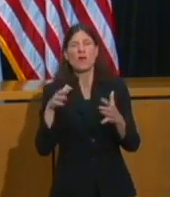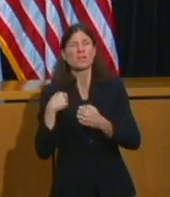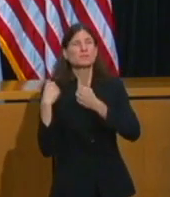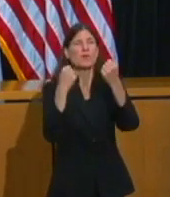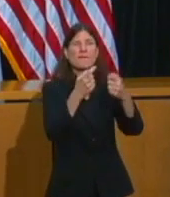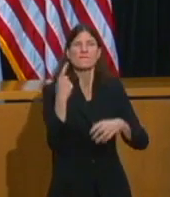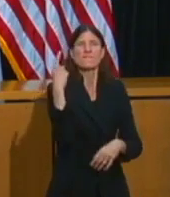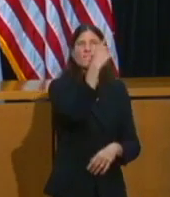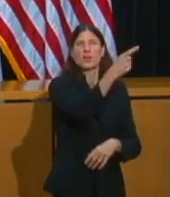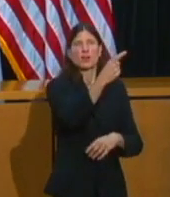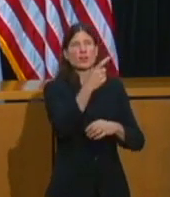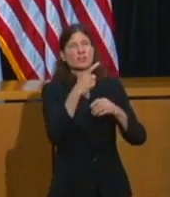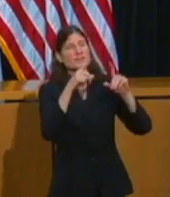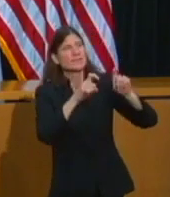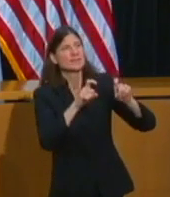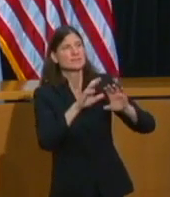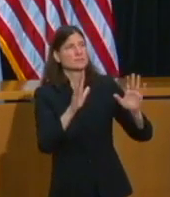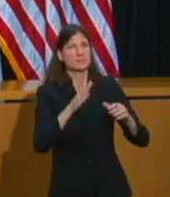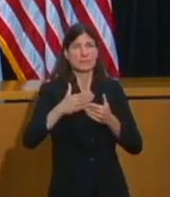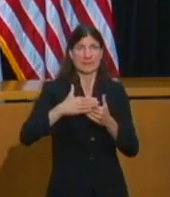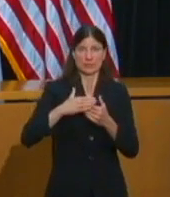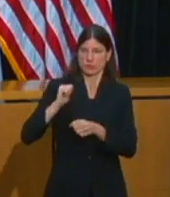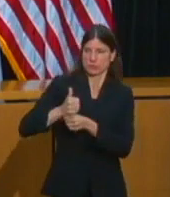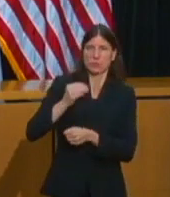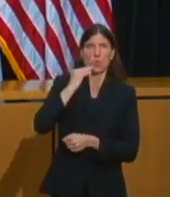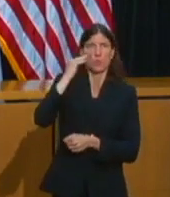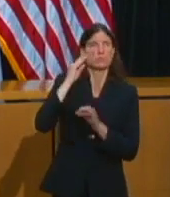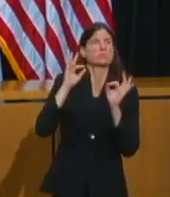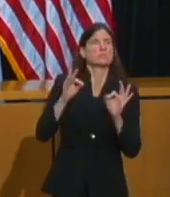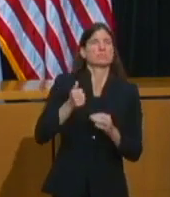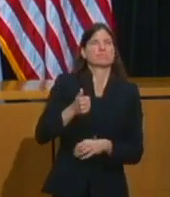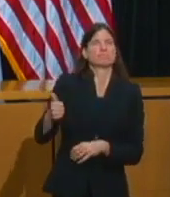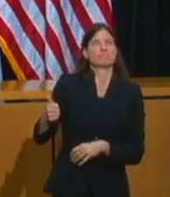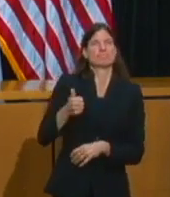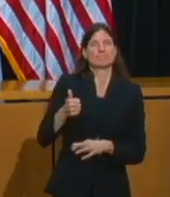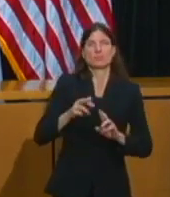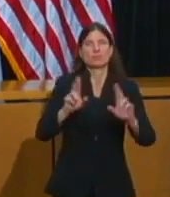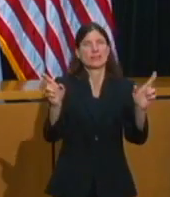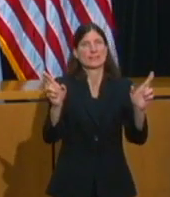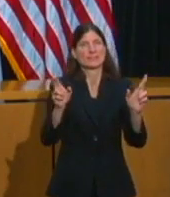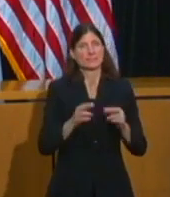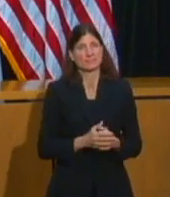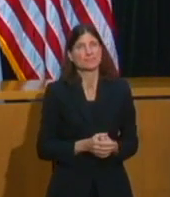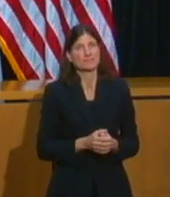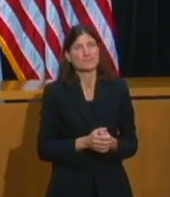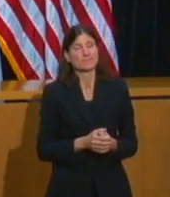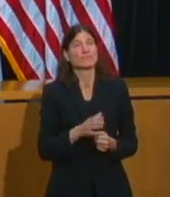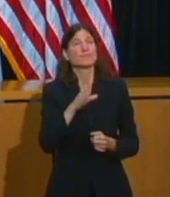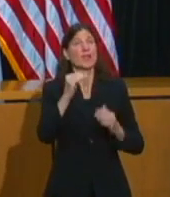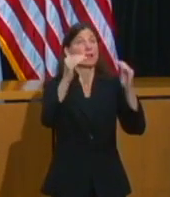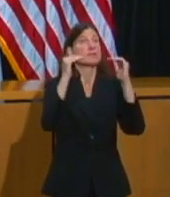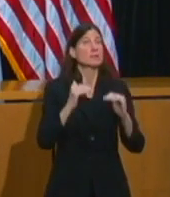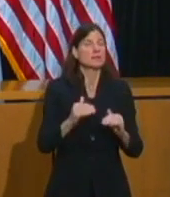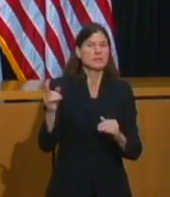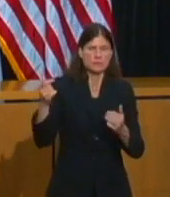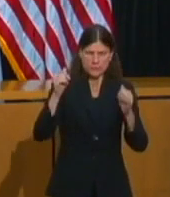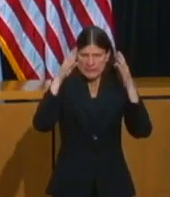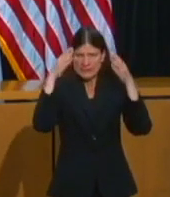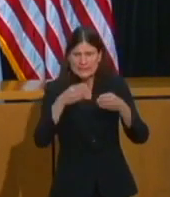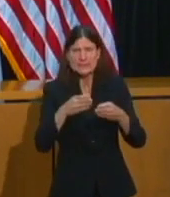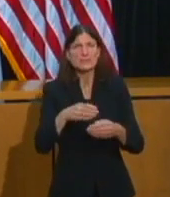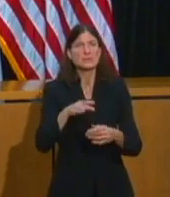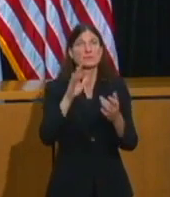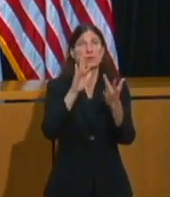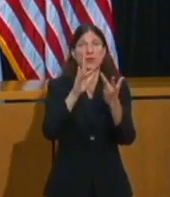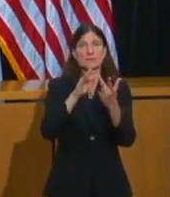is essential to our contact tracing program because this is how we bring the fight to the virus and expand the hard-fought gains we've already